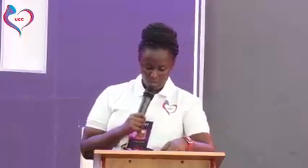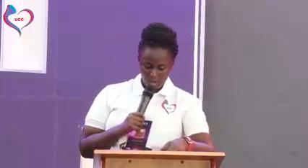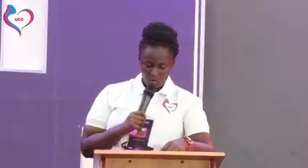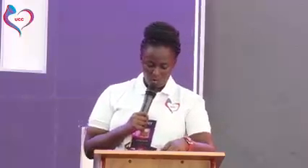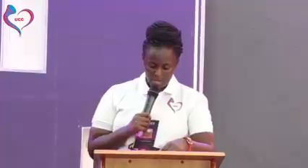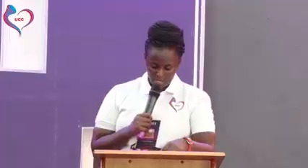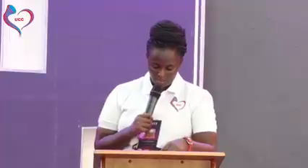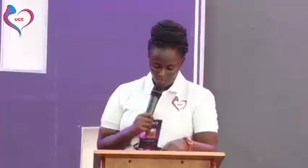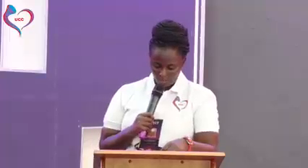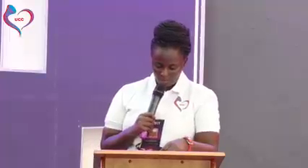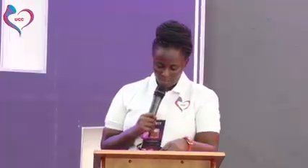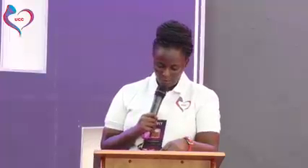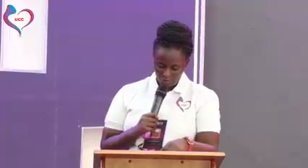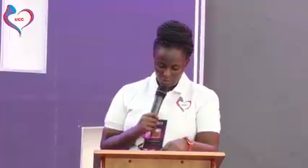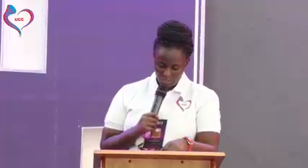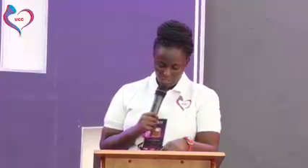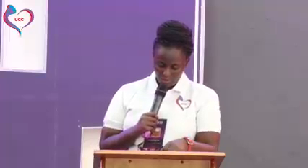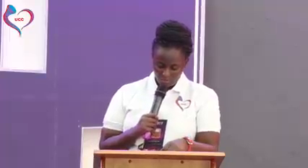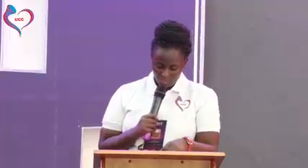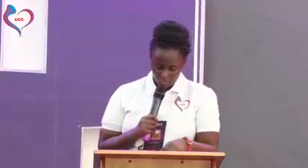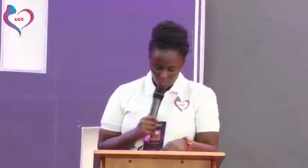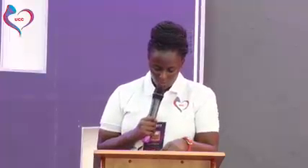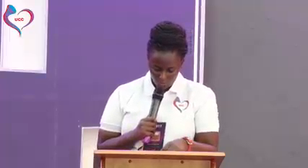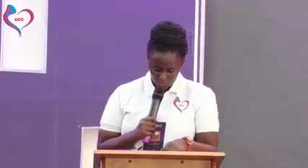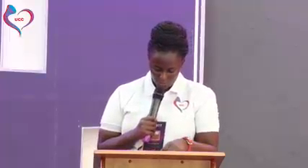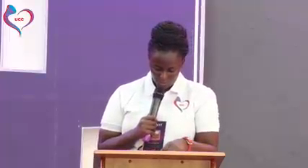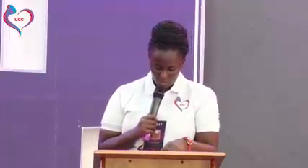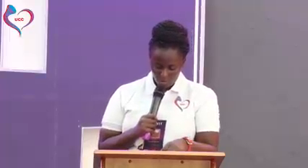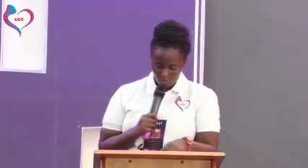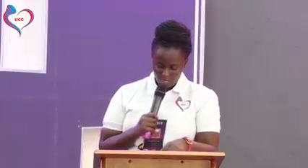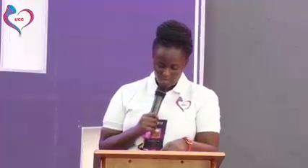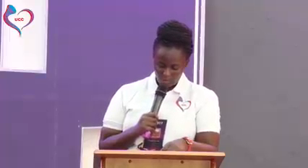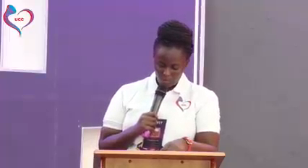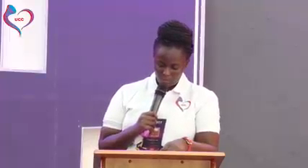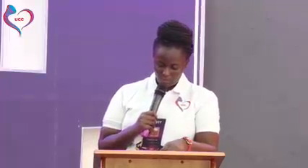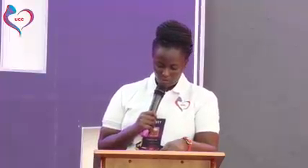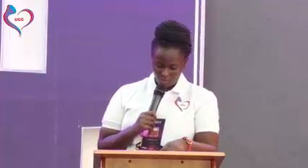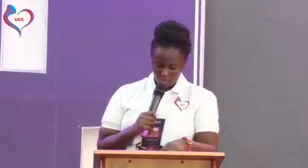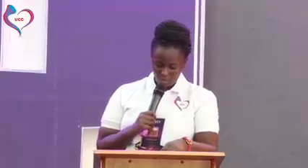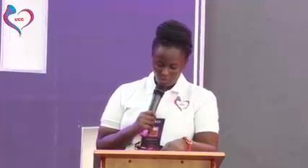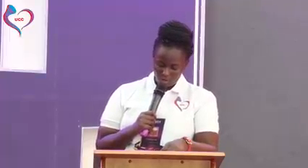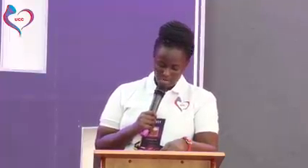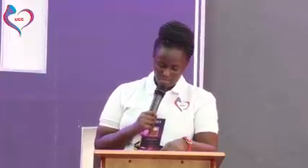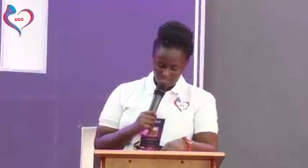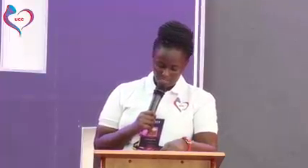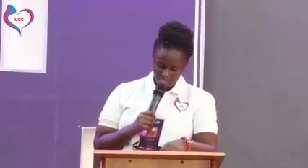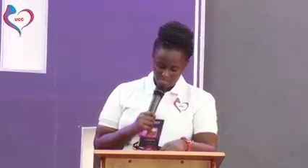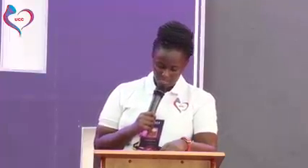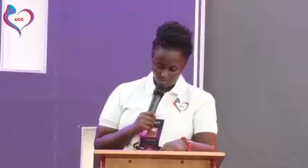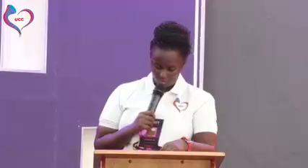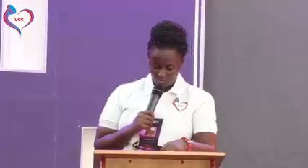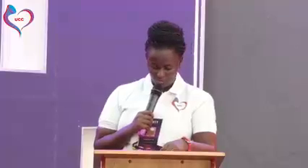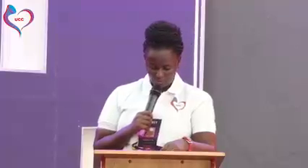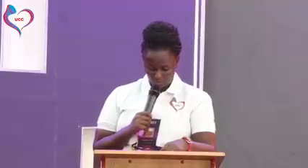okw'obwereere. Kubanga bwe mbuulira enjiri siba na kyakwenyumiriza, kubanga nina okuwalirizibwa, kubanga